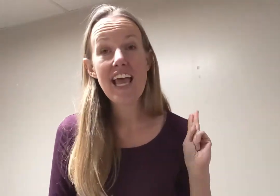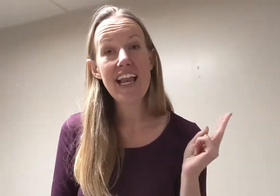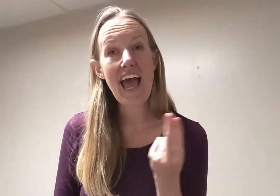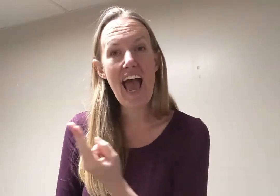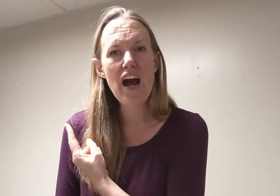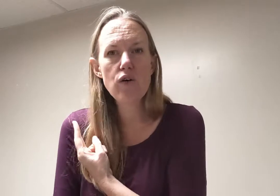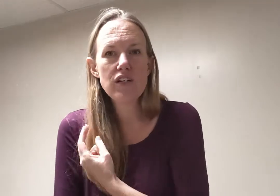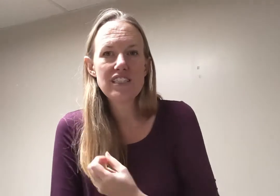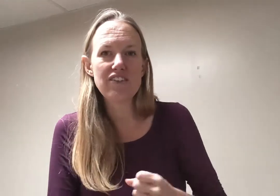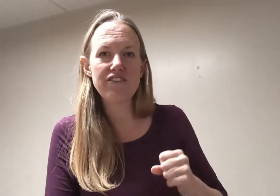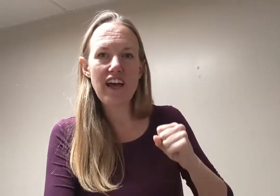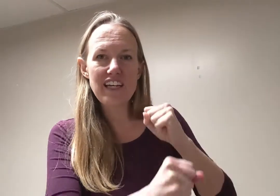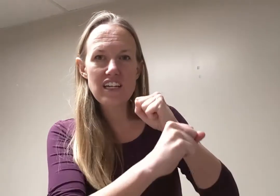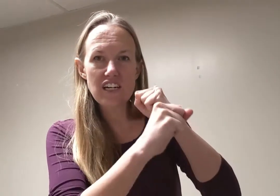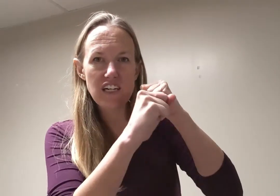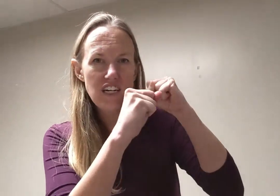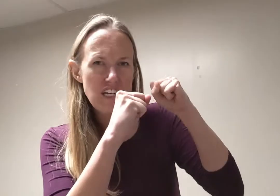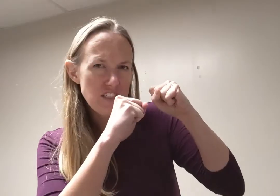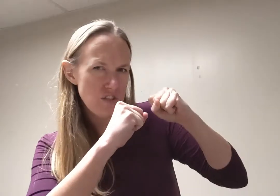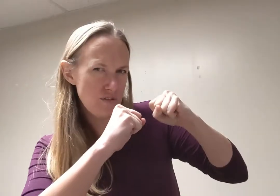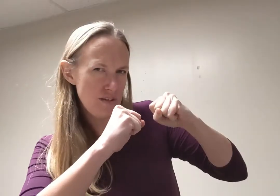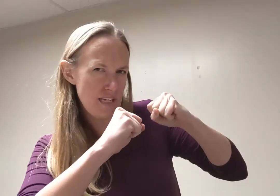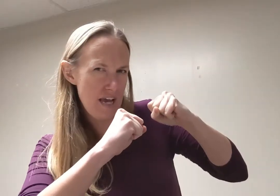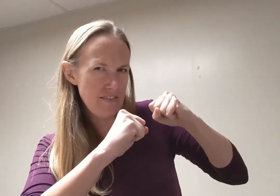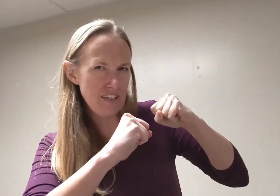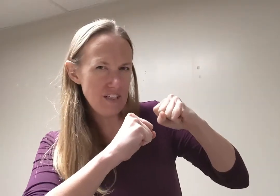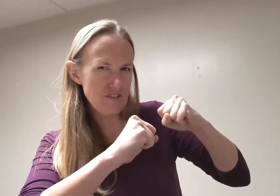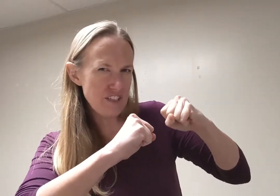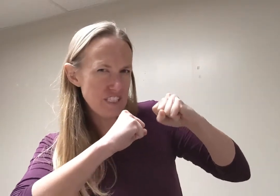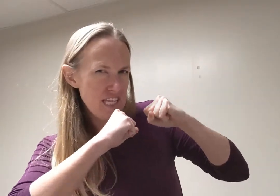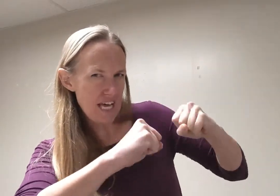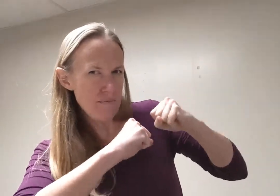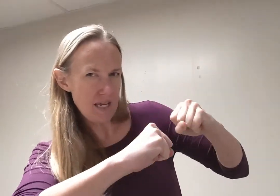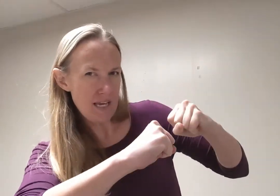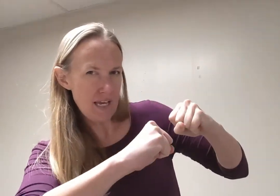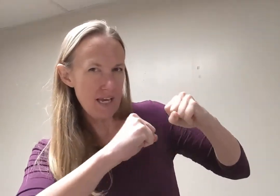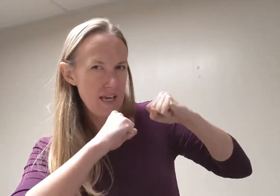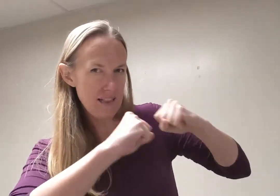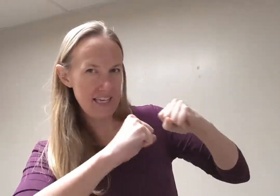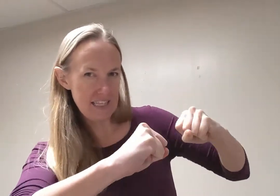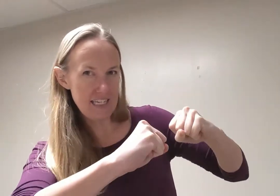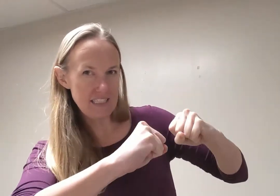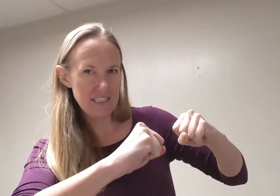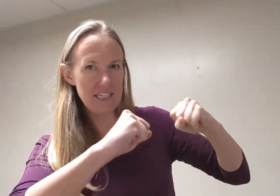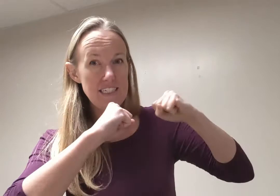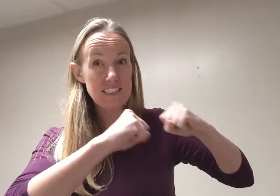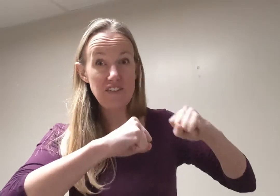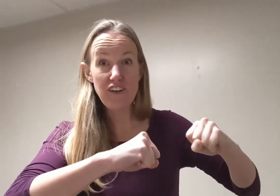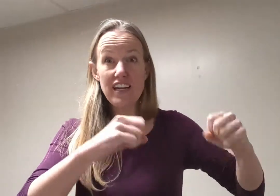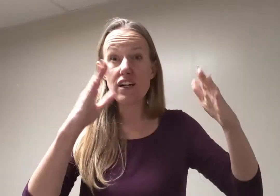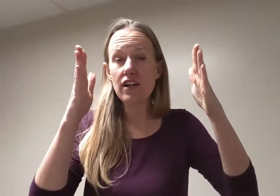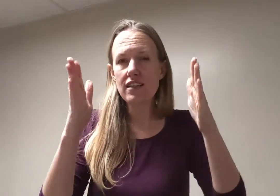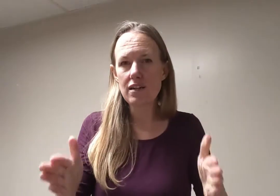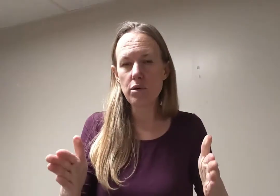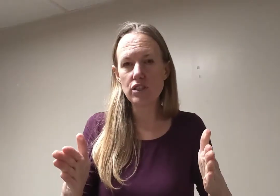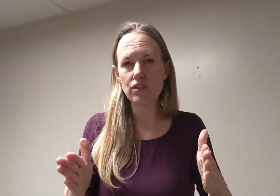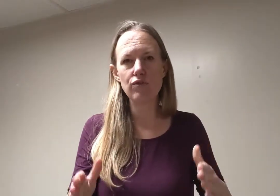and our defender. So you have like your fists up like this, defender, and then person